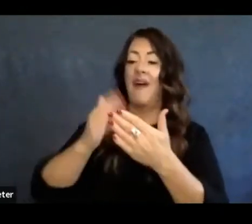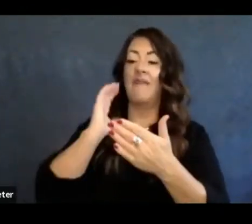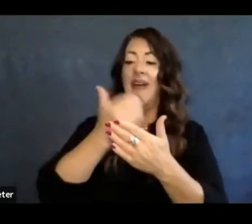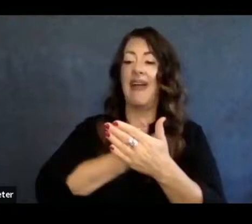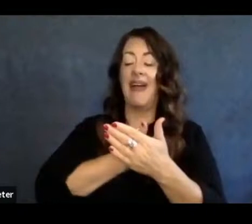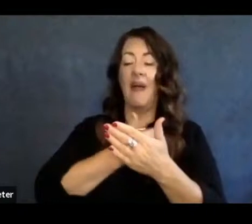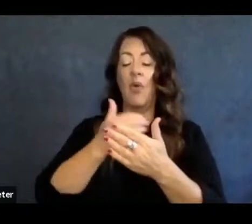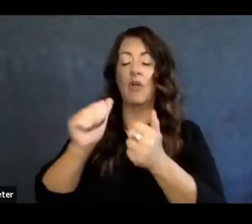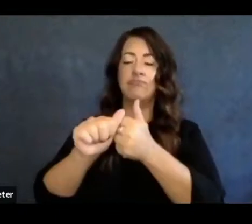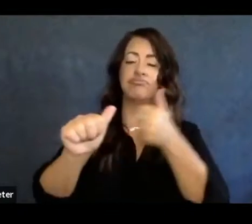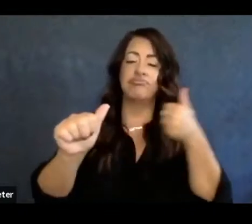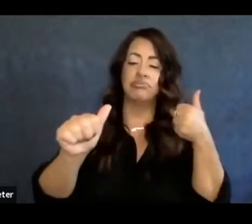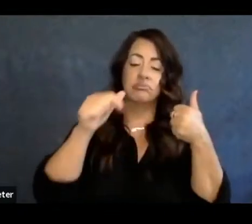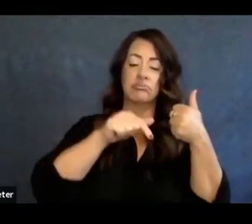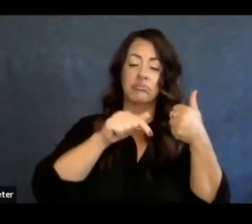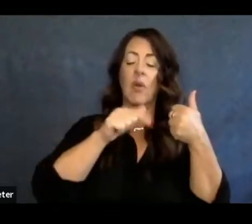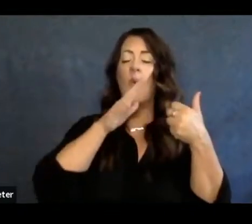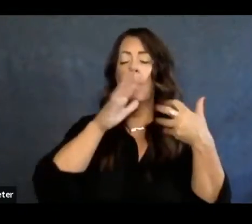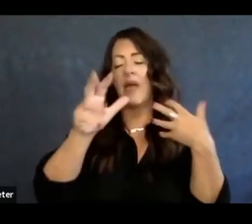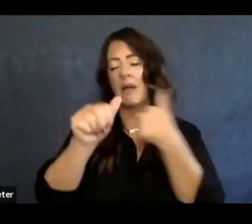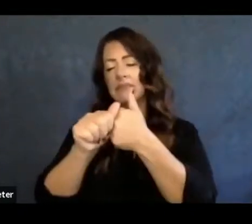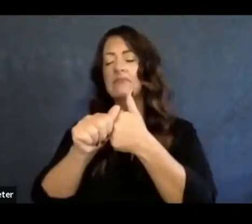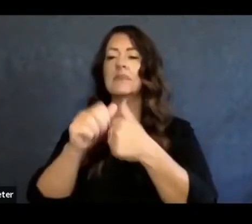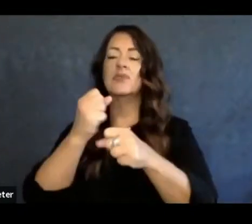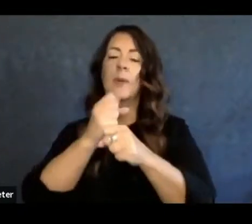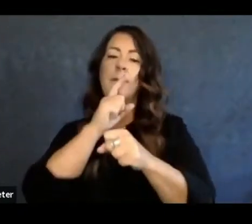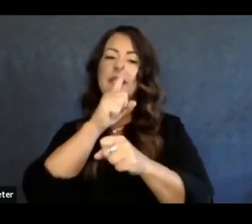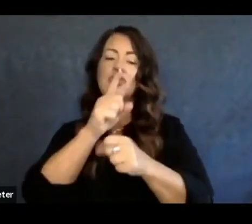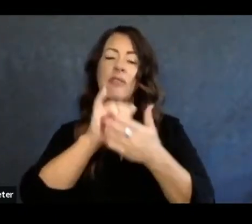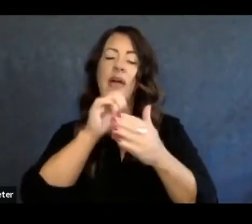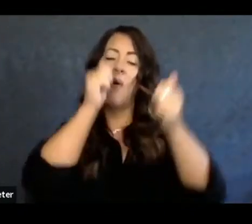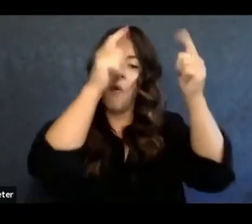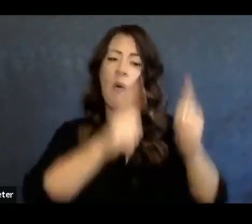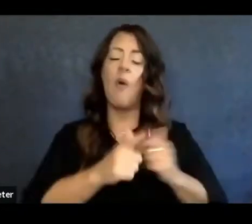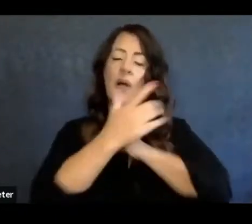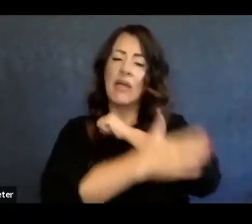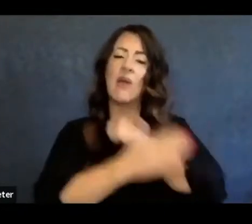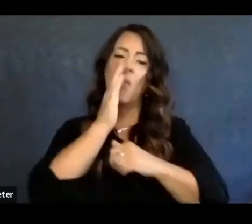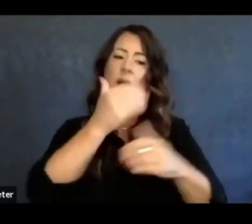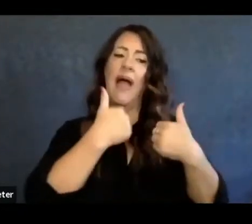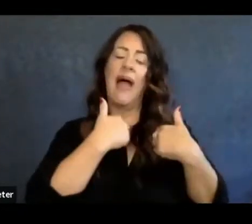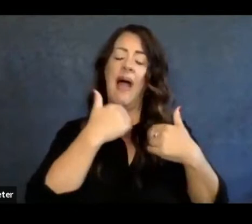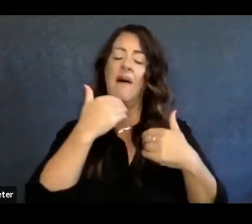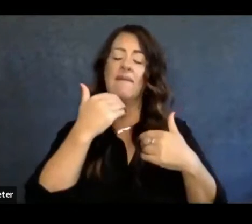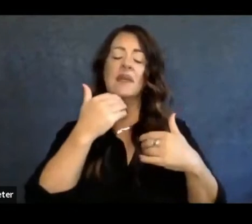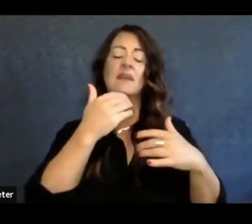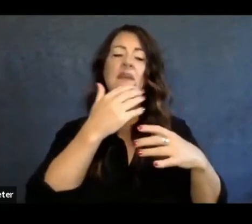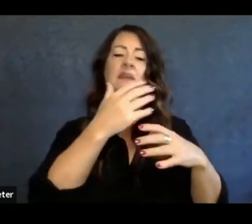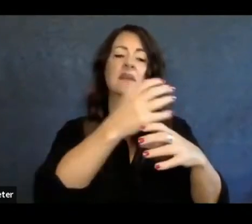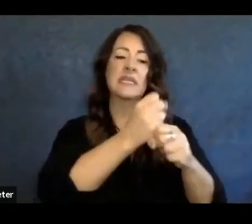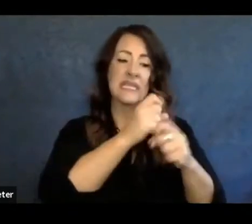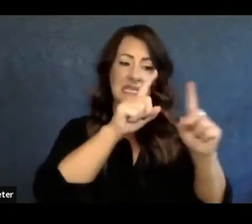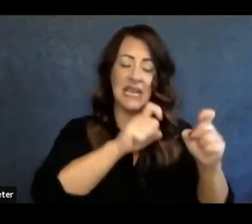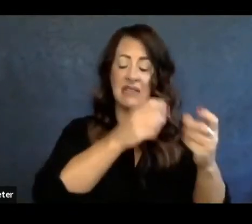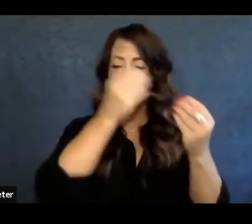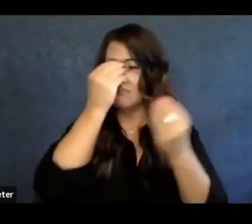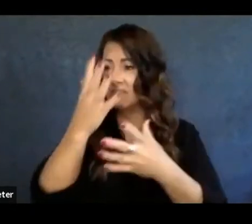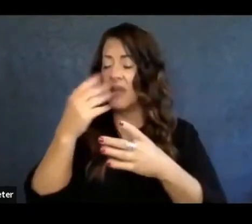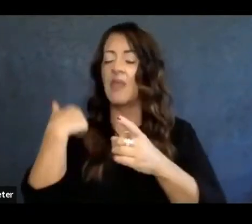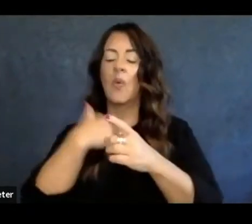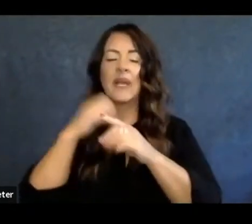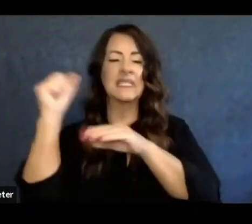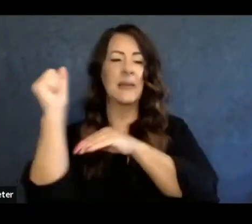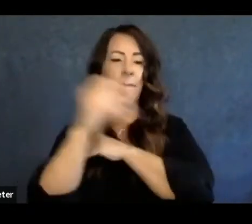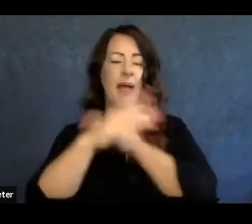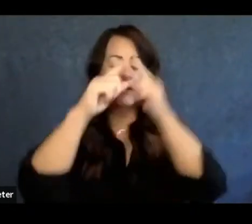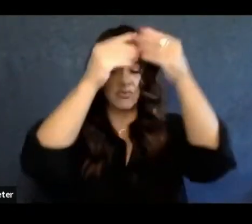making sure that the work that they need to do can be done timely so that we can report any new positive tests, and we can